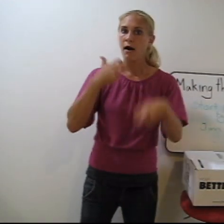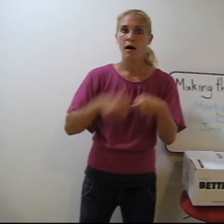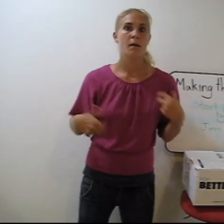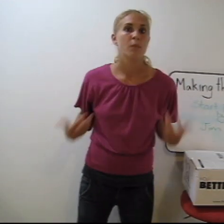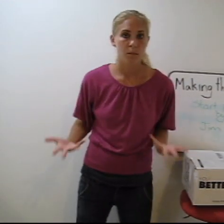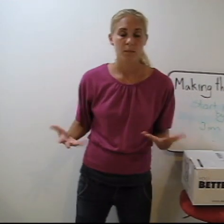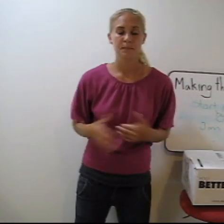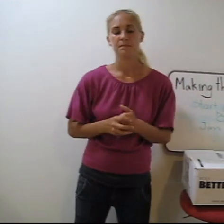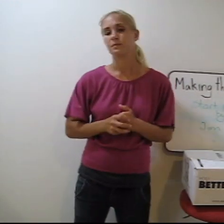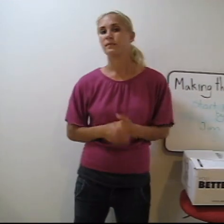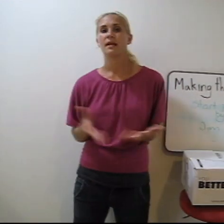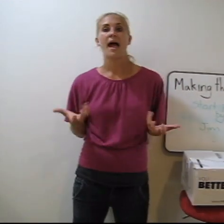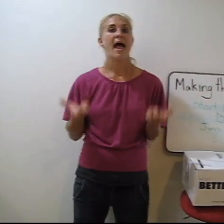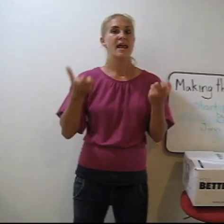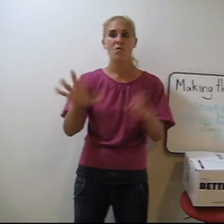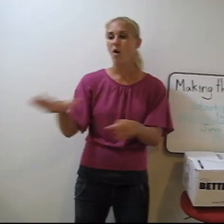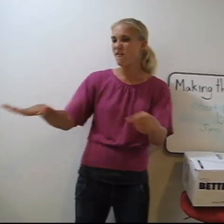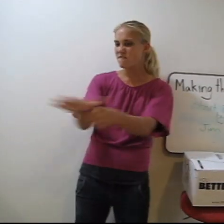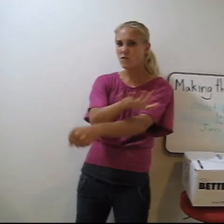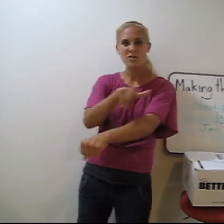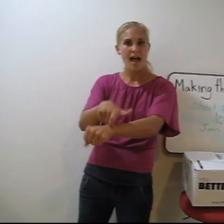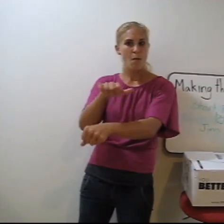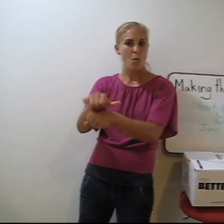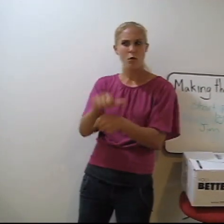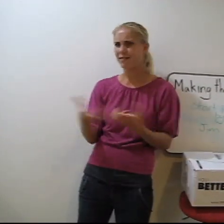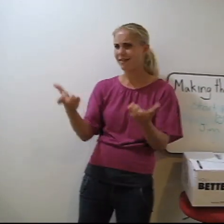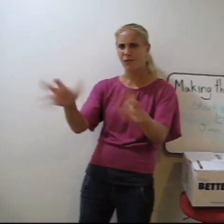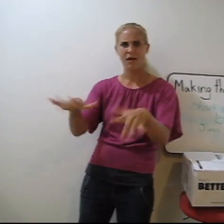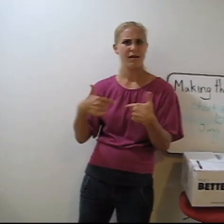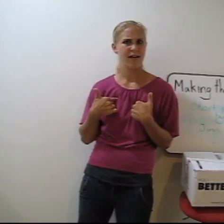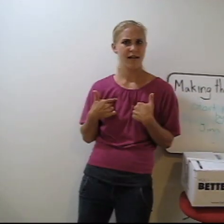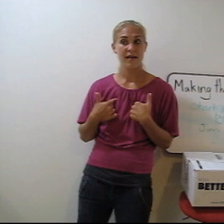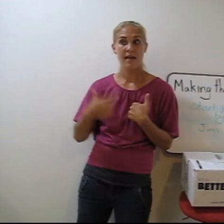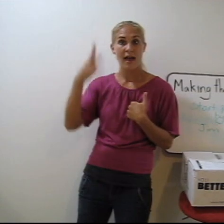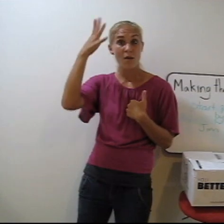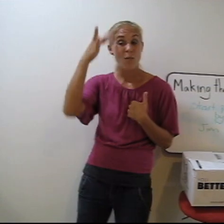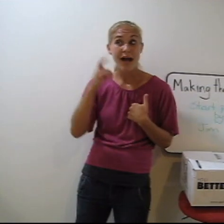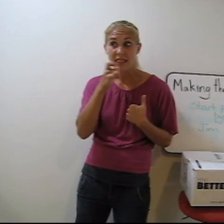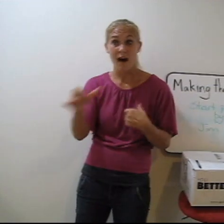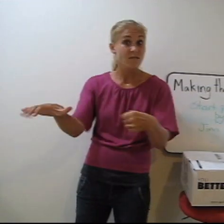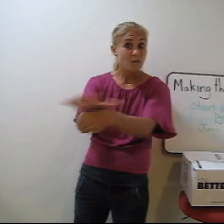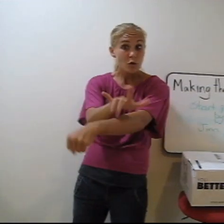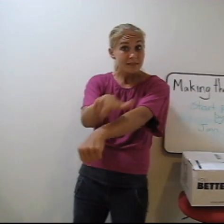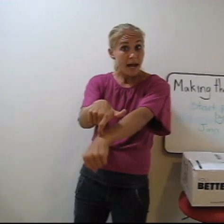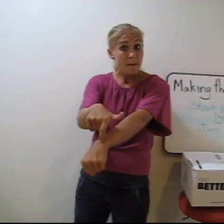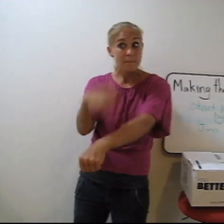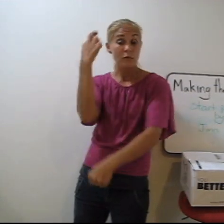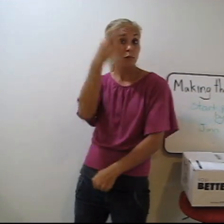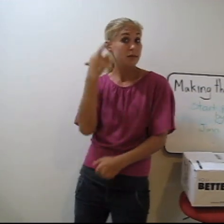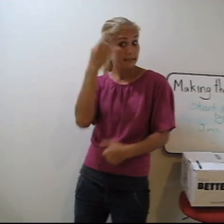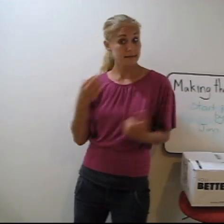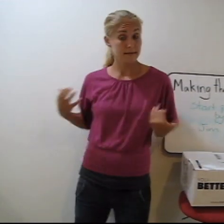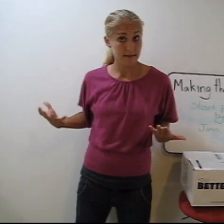to go full-time. And why not go full-time? And the reason was because I didn't want to give up